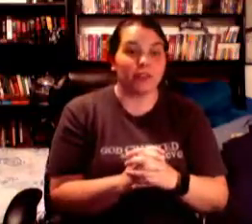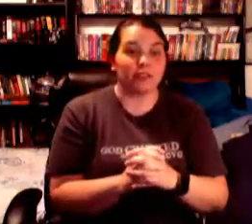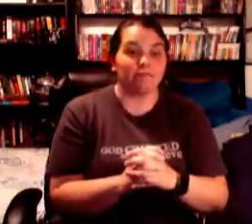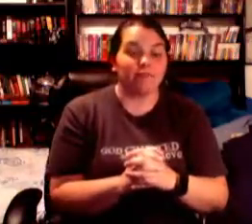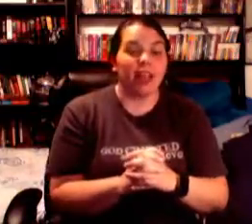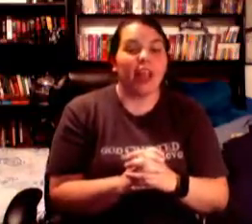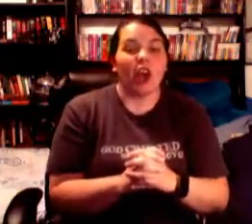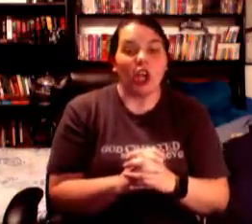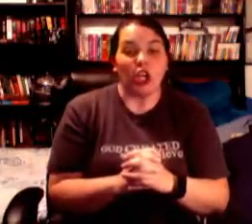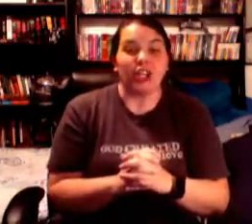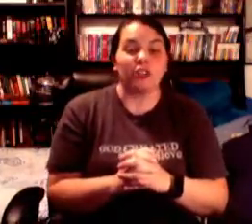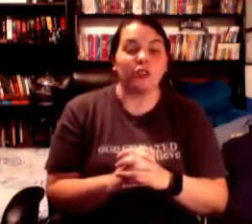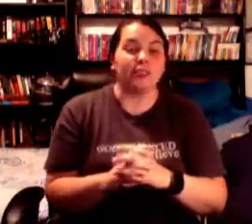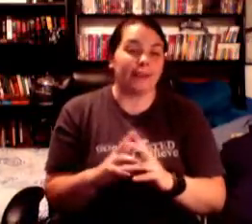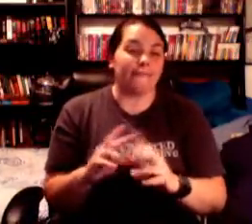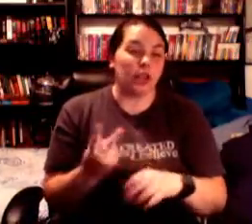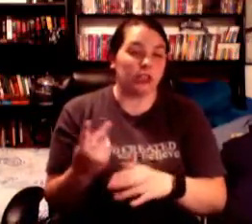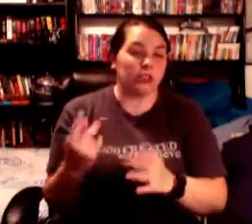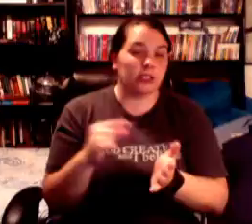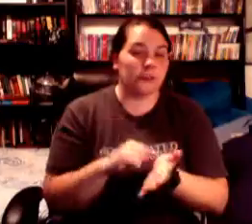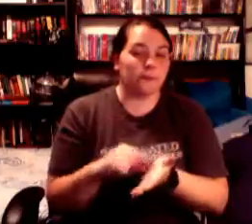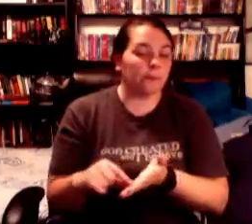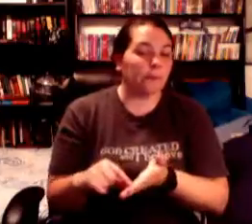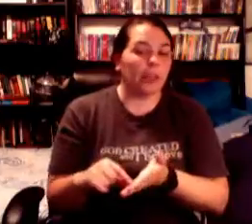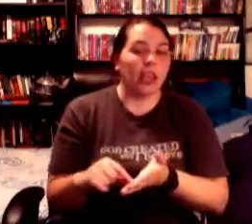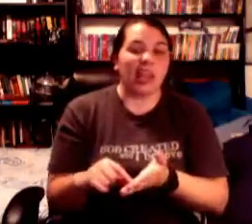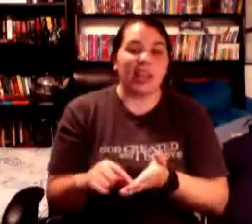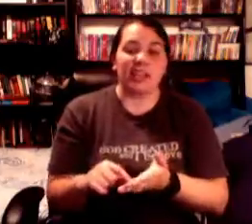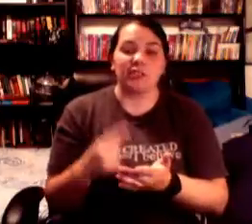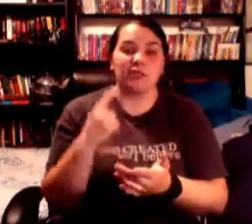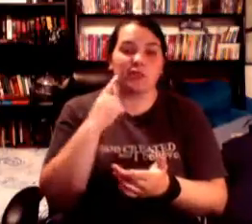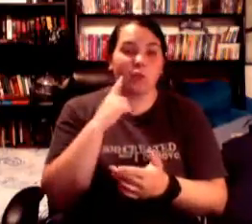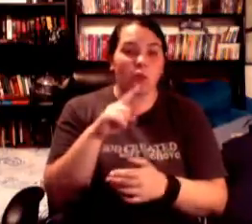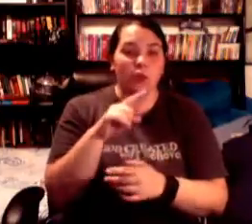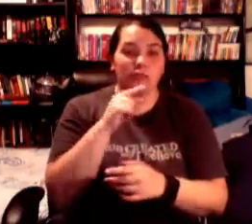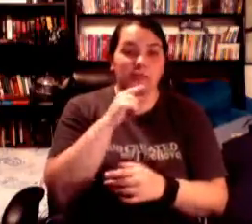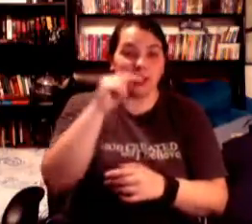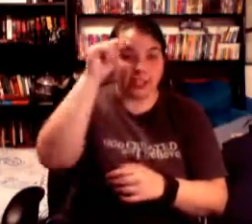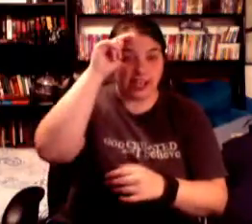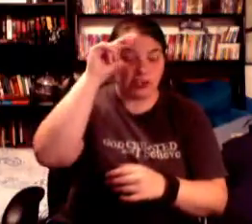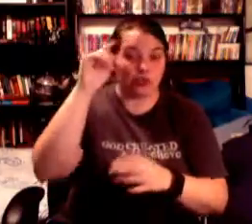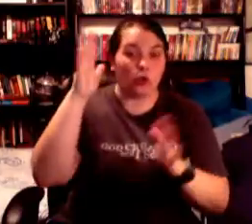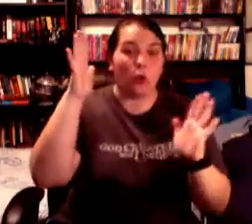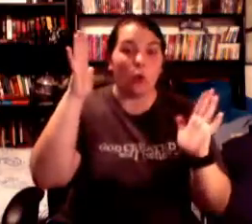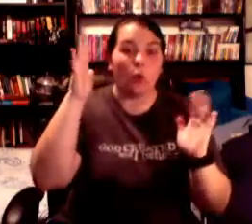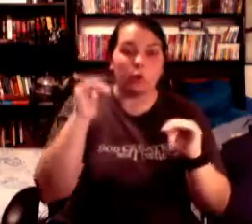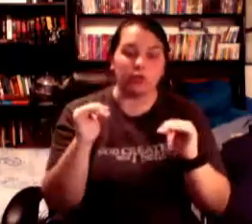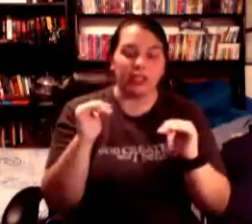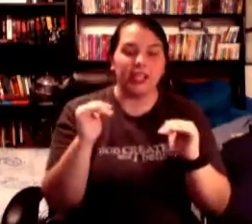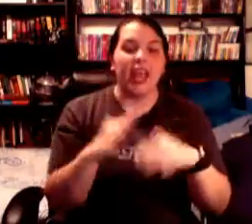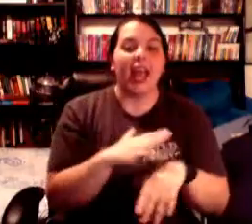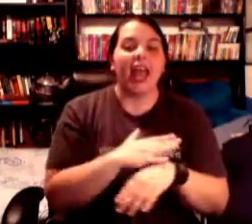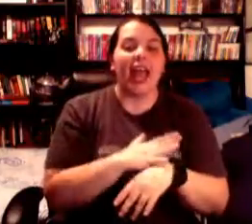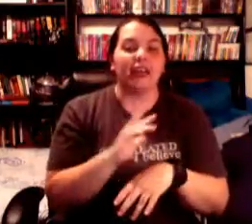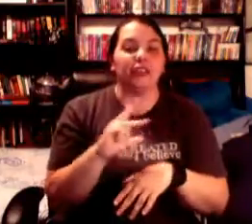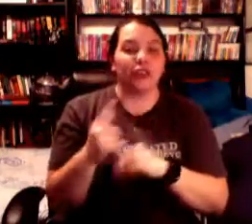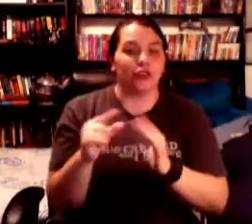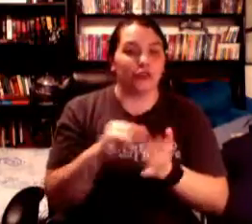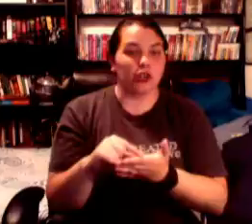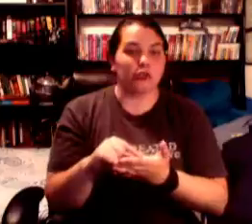verse. Alright, so the second verse is for the teenagers, hopefully, and the third verse